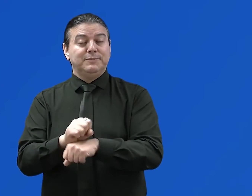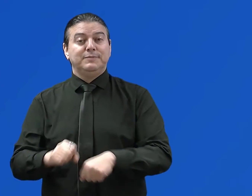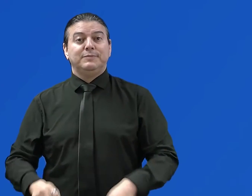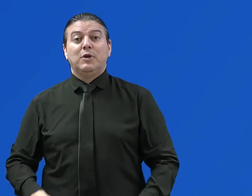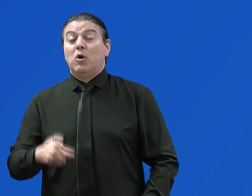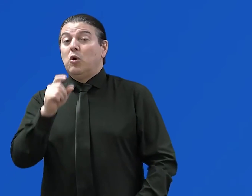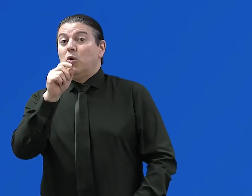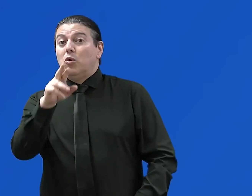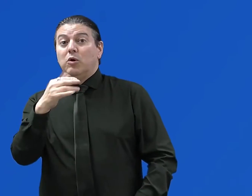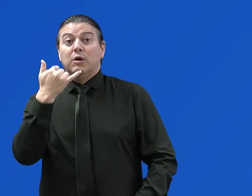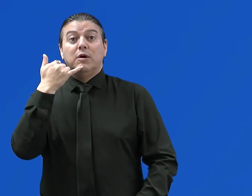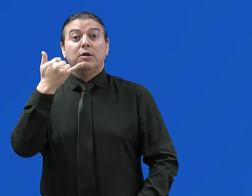local health department.